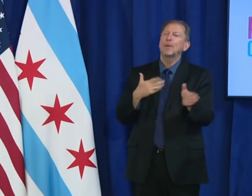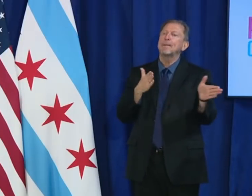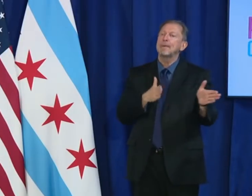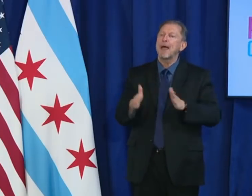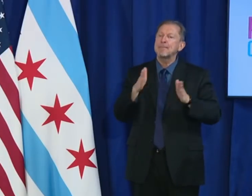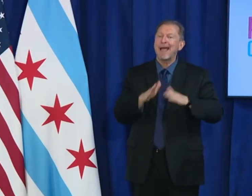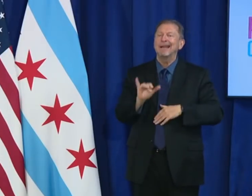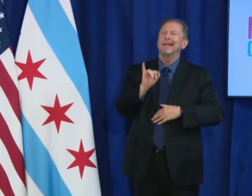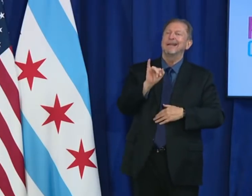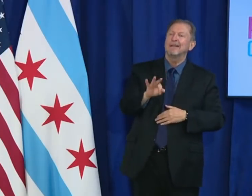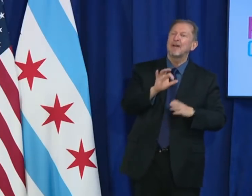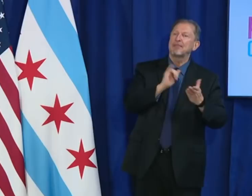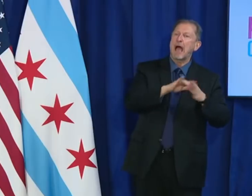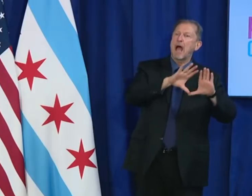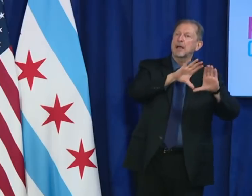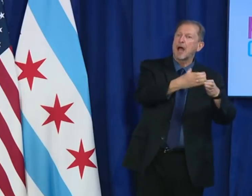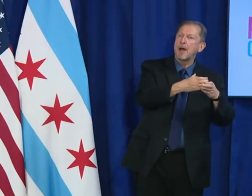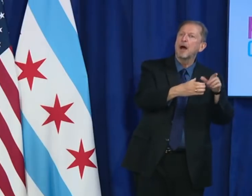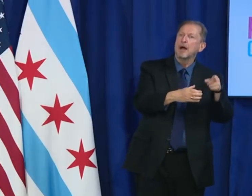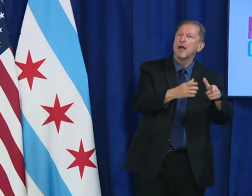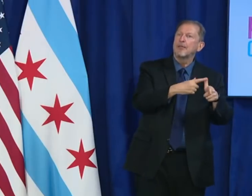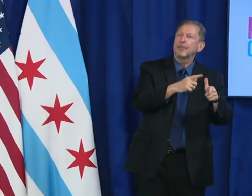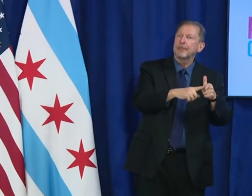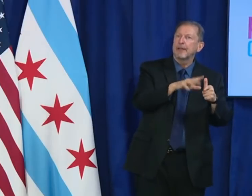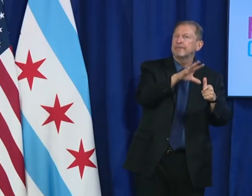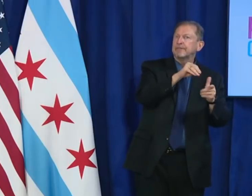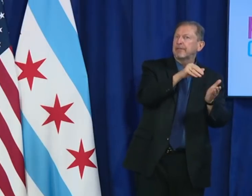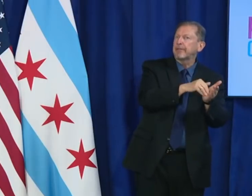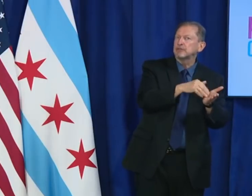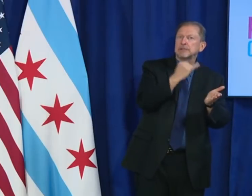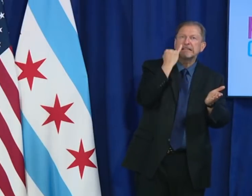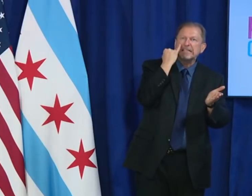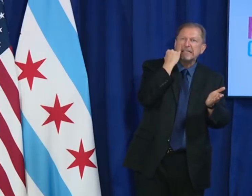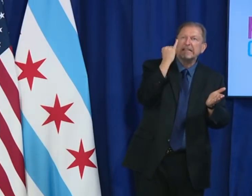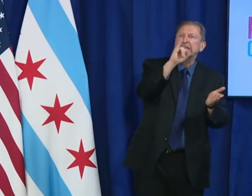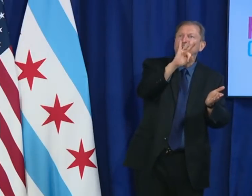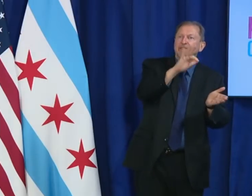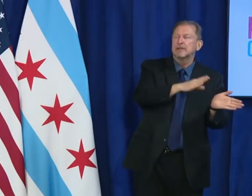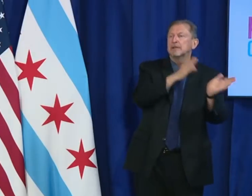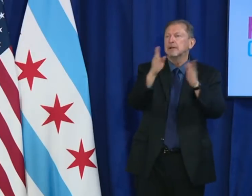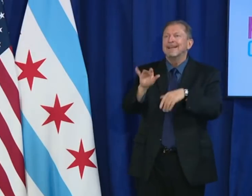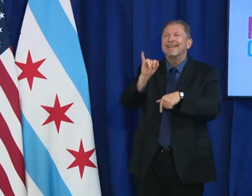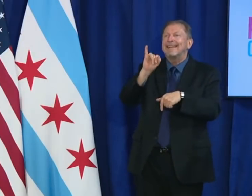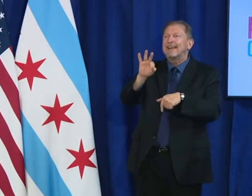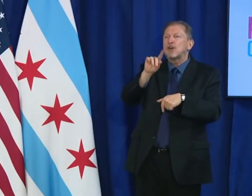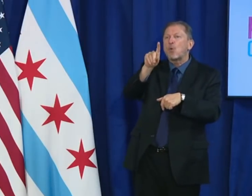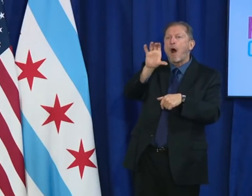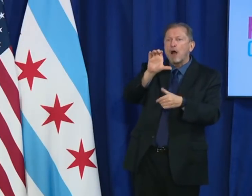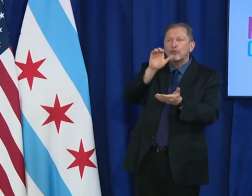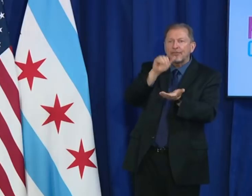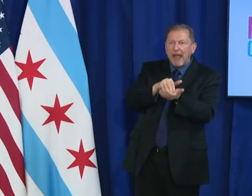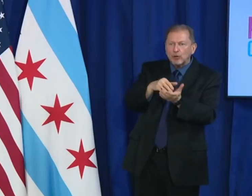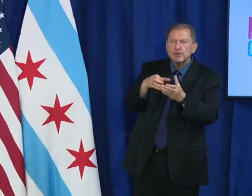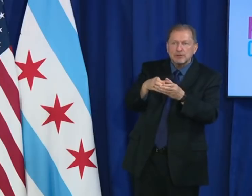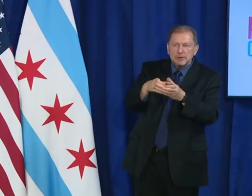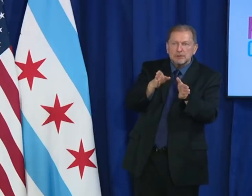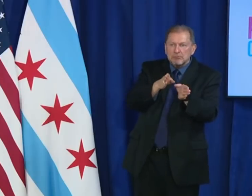different scenarios, and what if we got 50,000 doses, what if we got 100,000 doses, et cetera, so that we can be ready and able